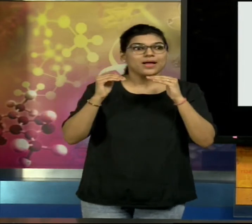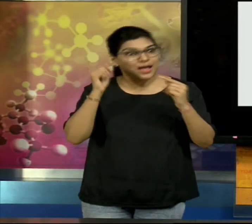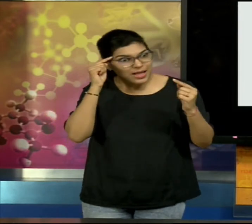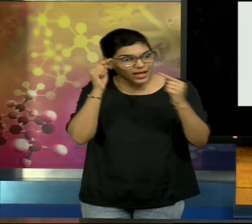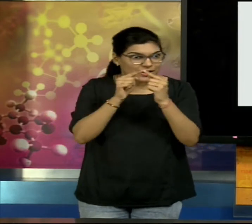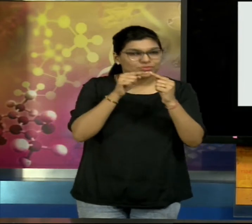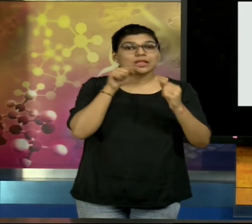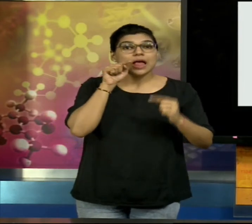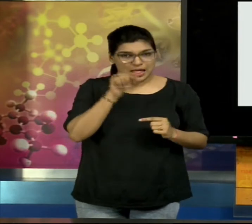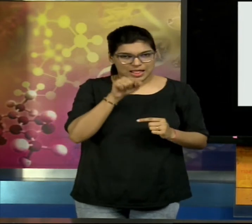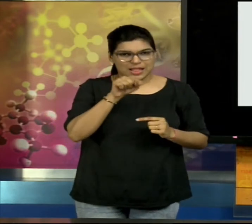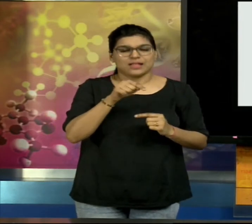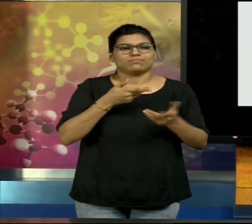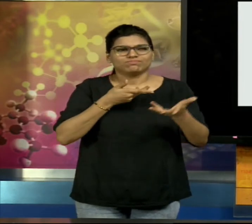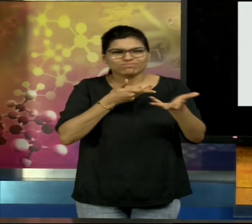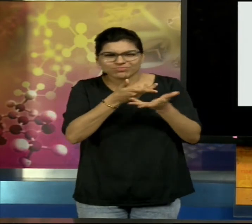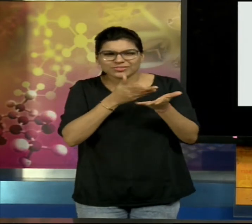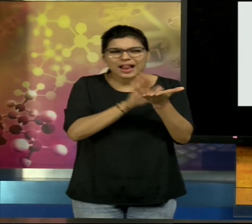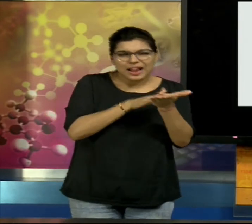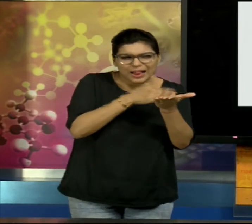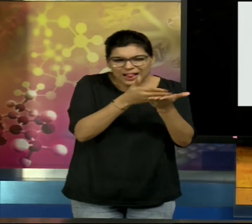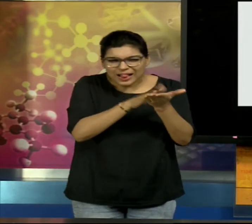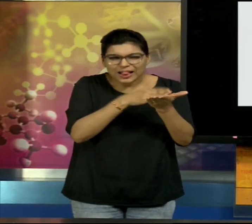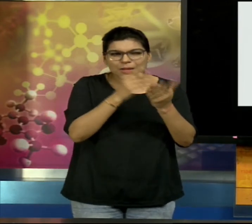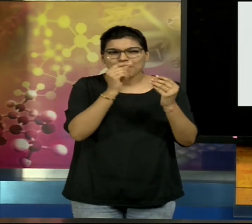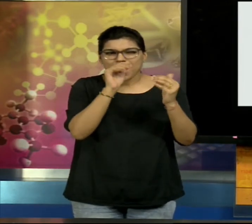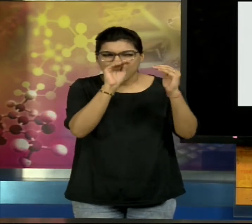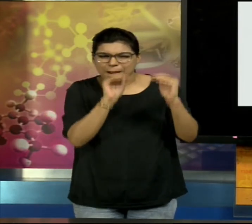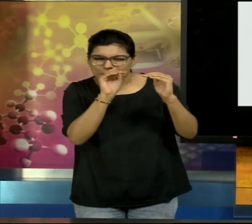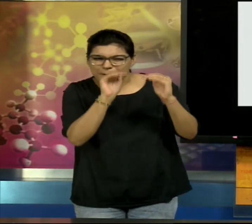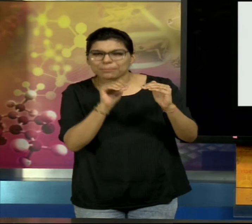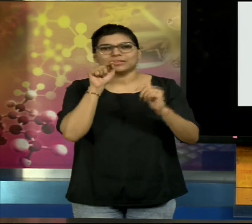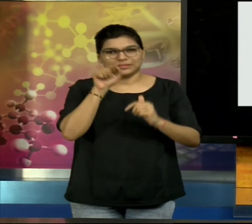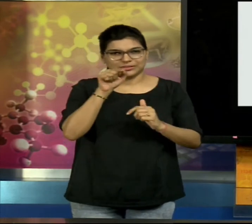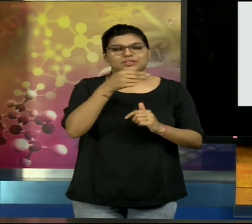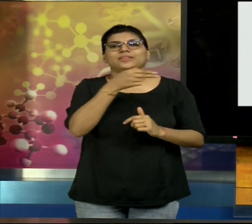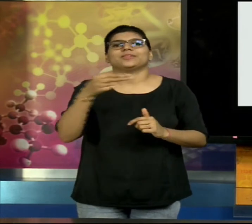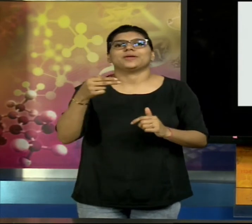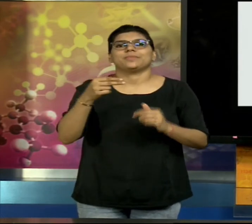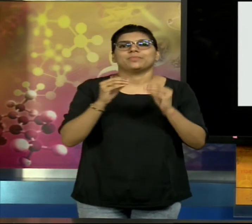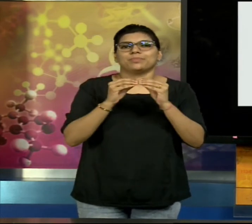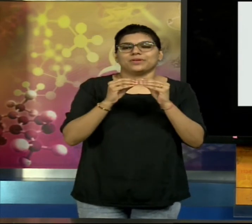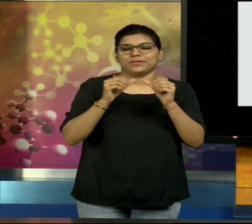And when the cost is decided, and both are agreed upon a cost, then